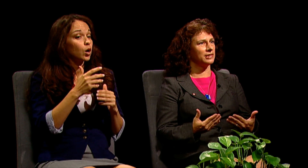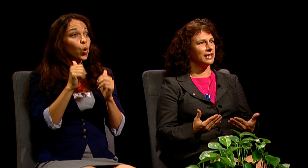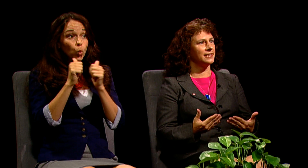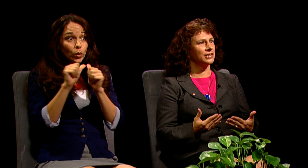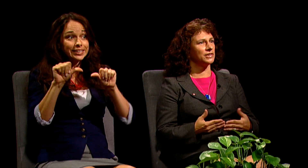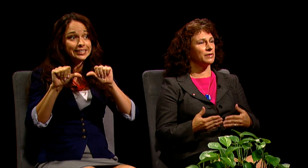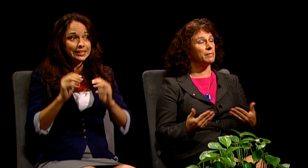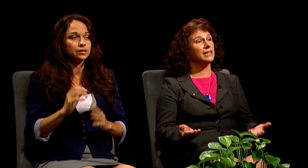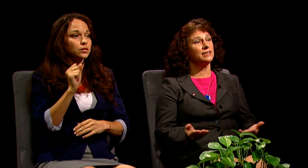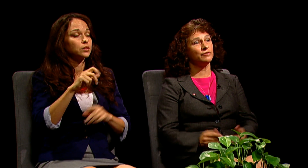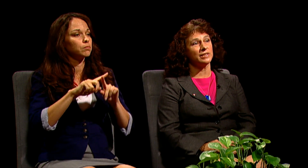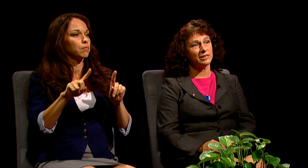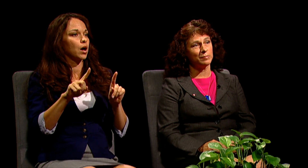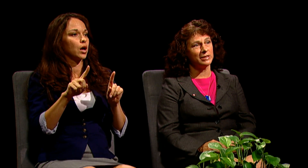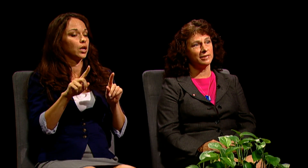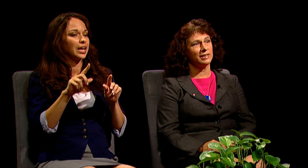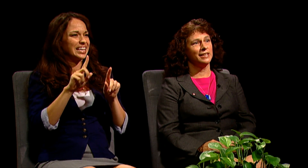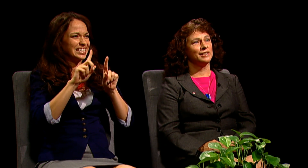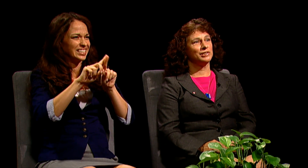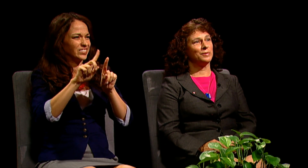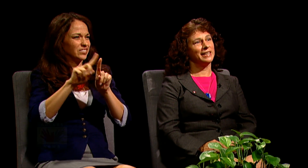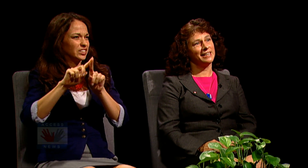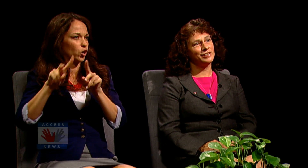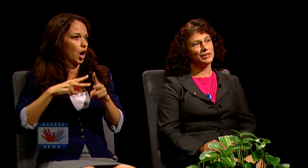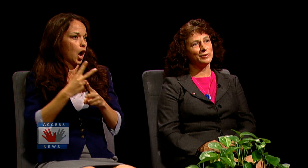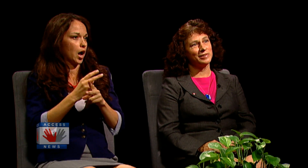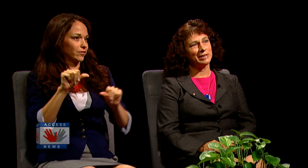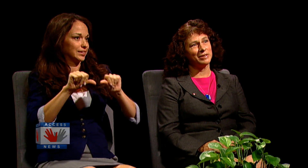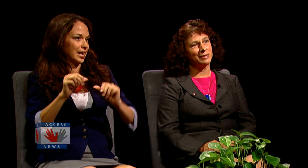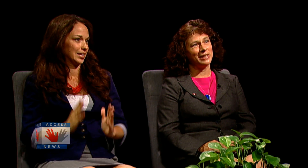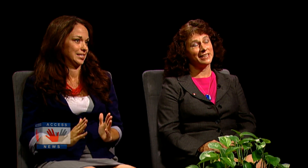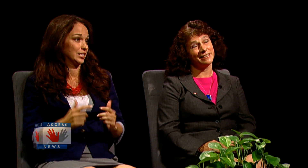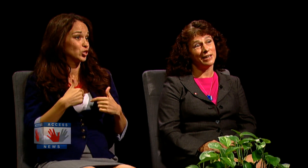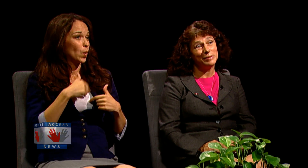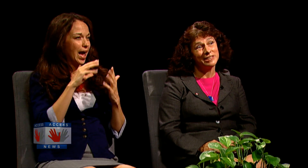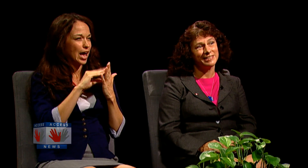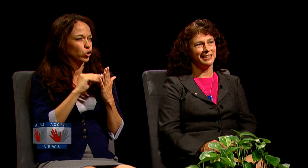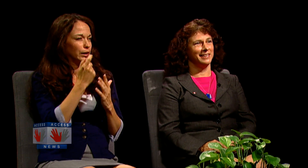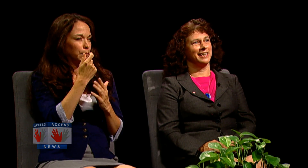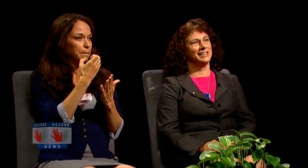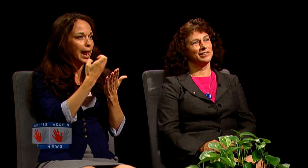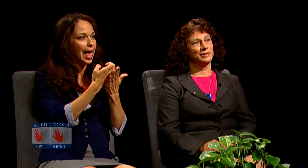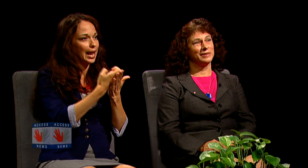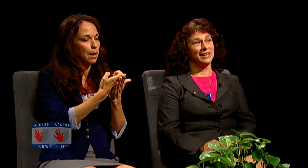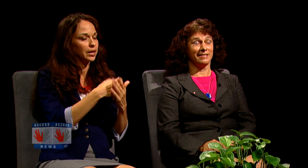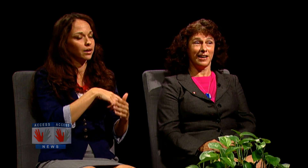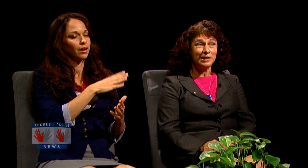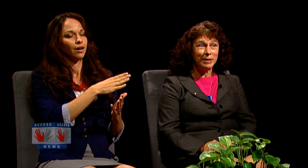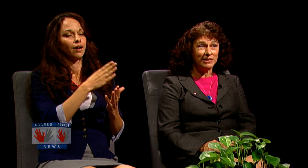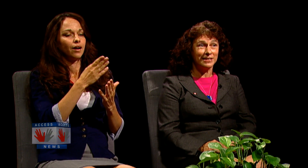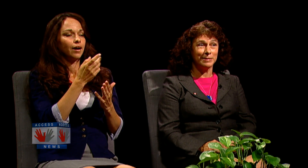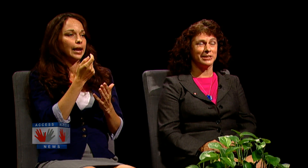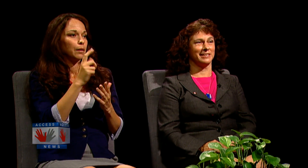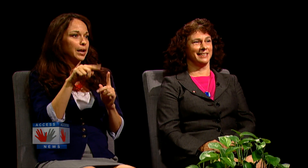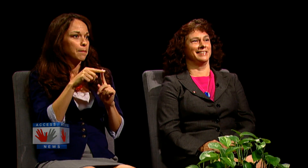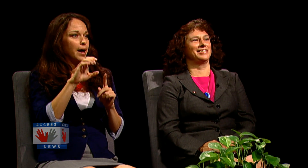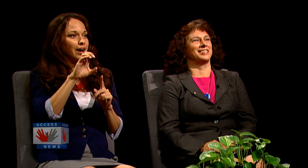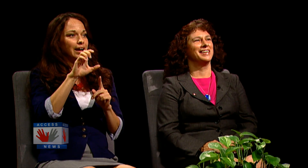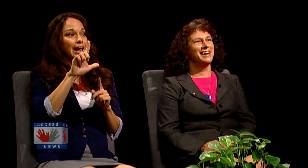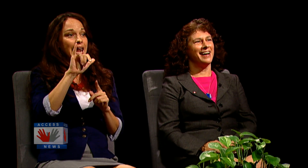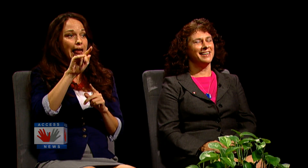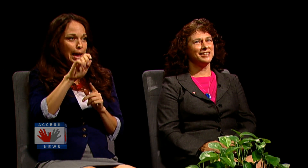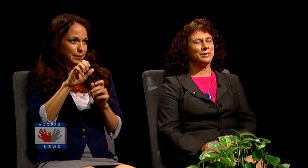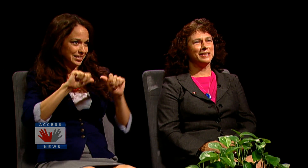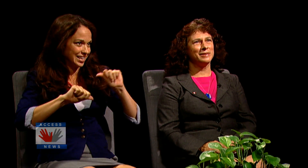but it was scientists from many different disciplines. So I had to learn something about economics. I had to learn a lot about climate